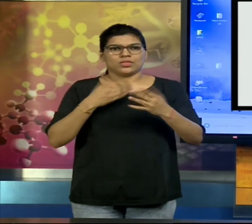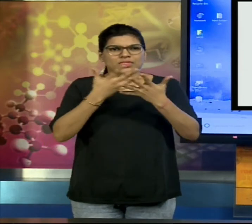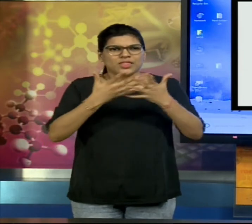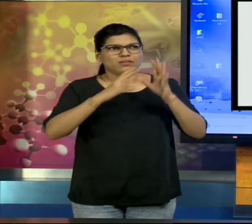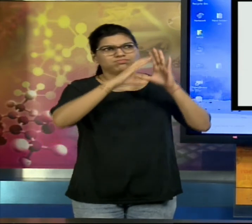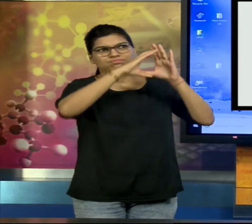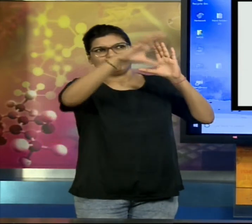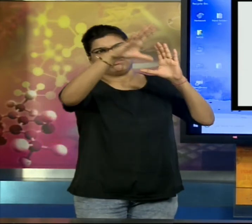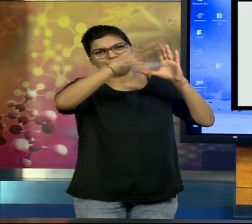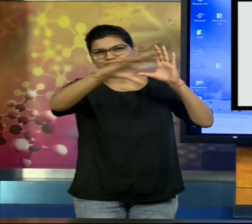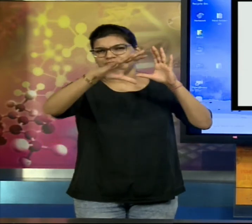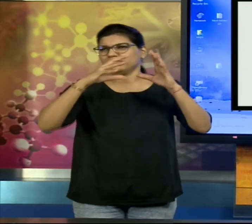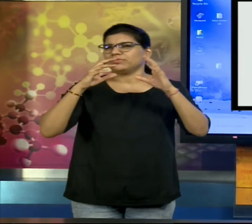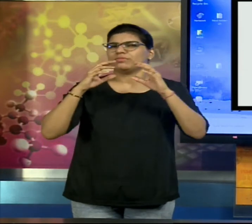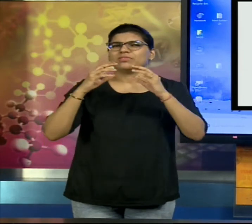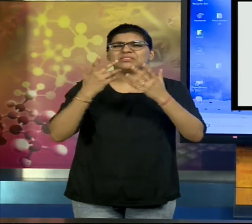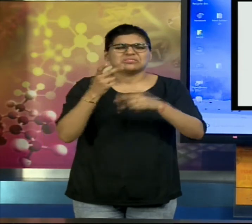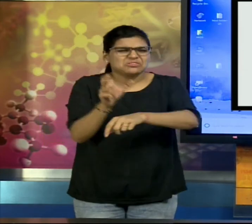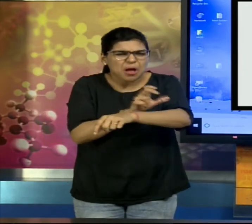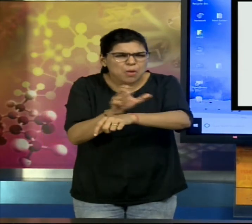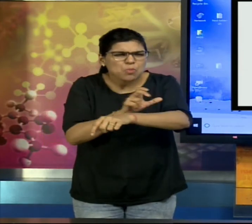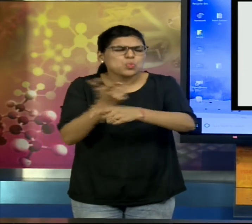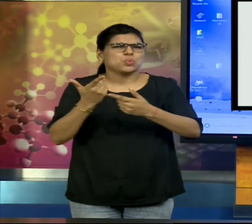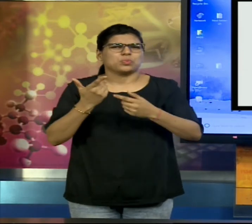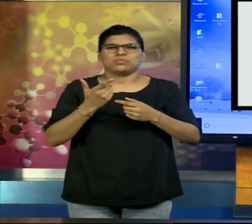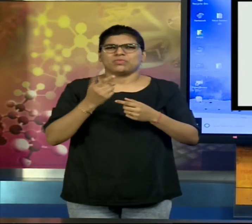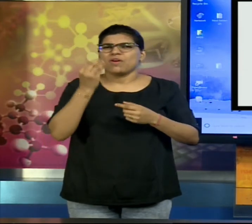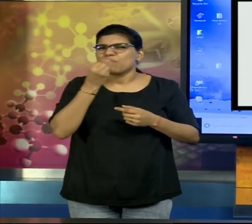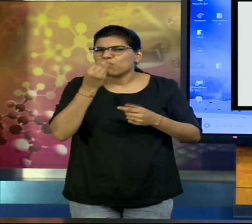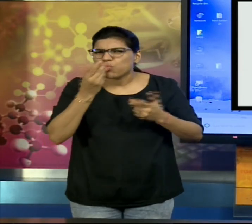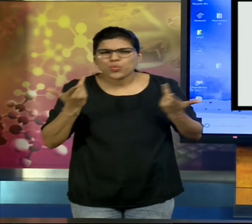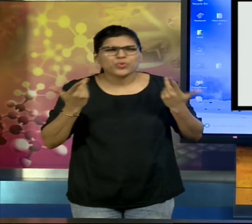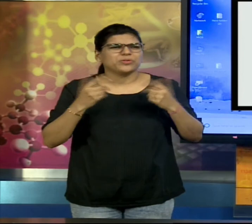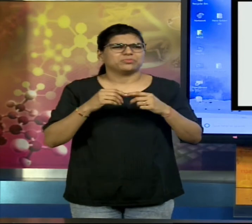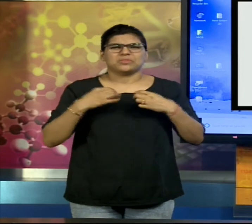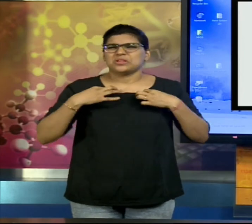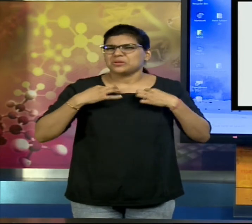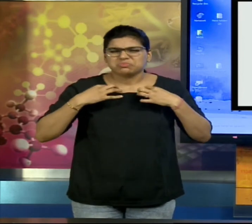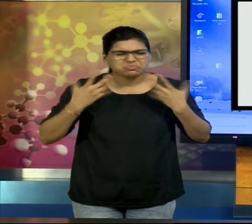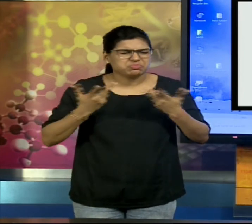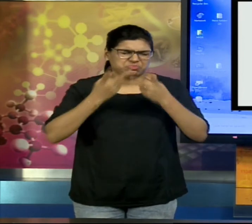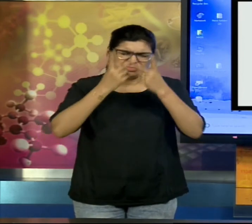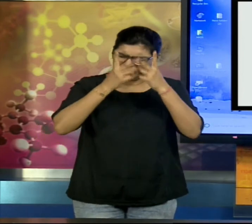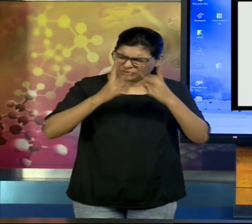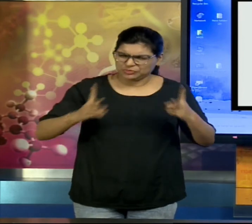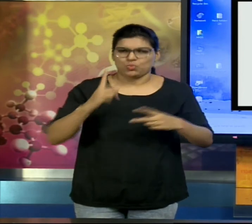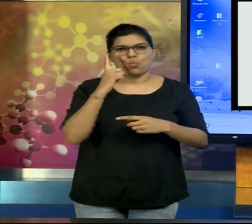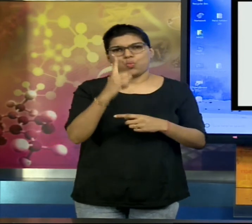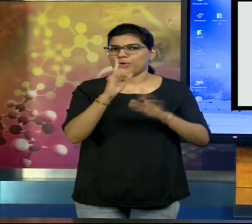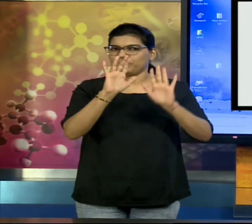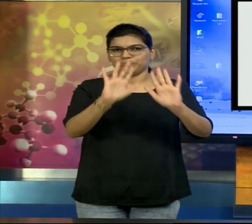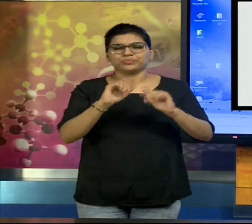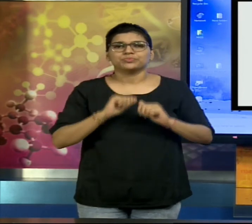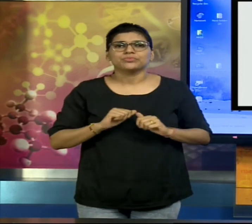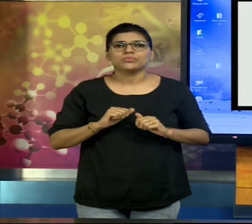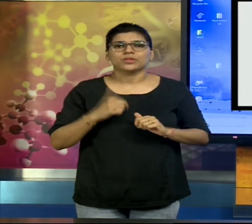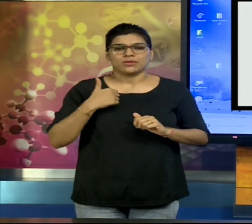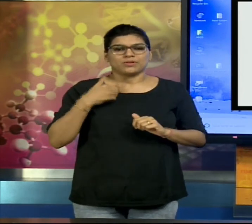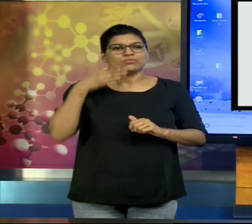At different shops or at different places, there are different things.